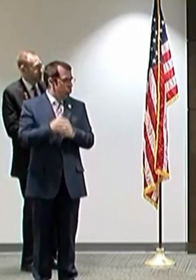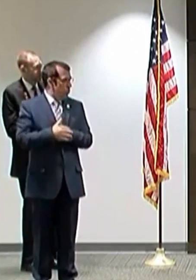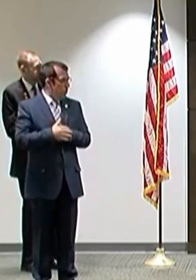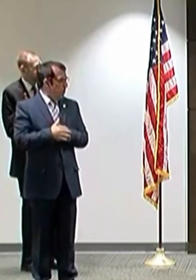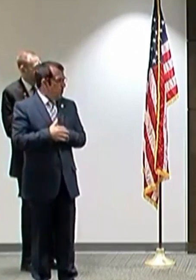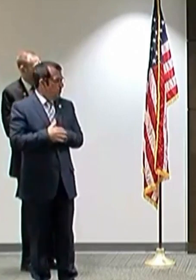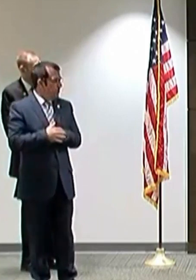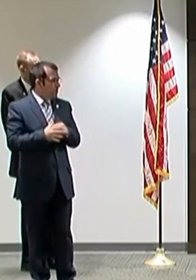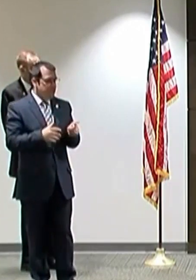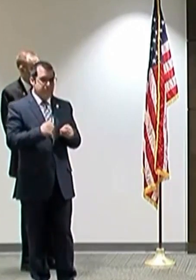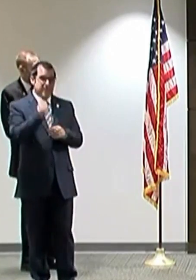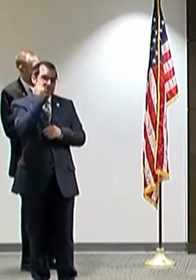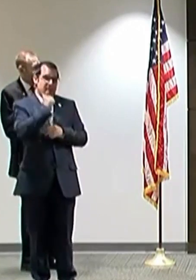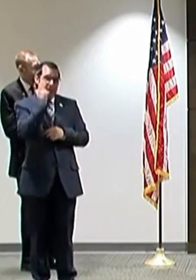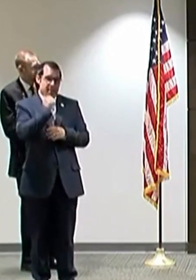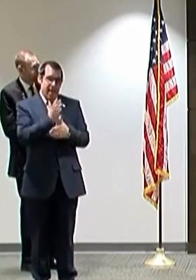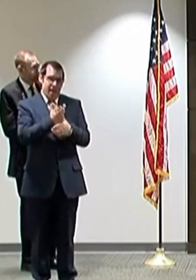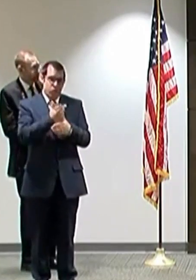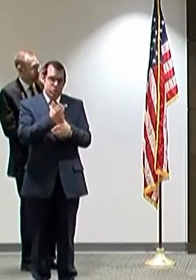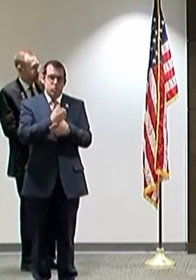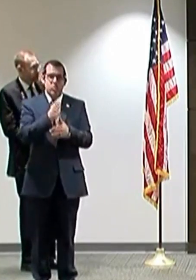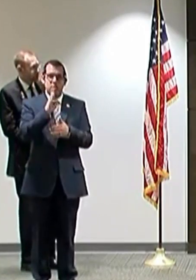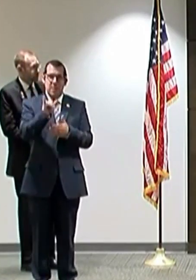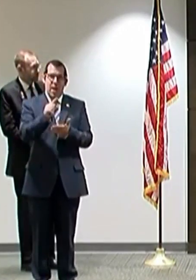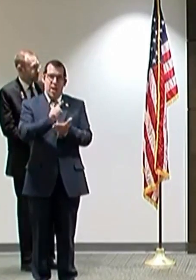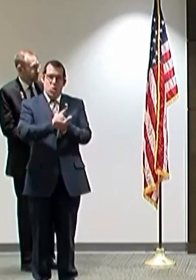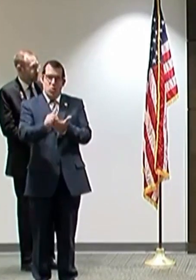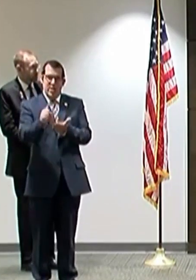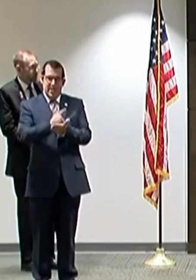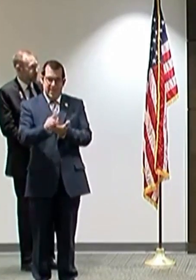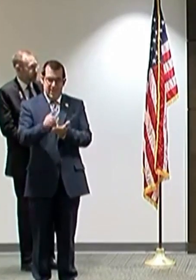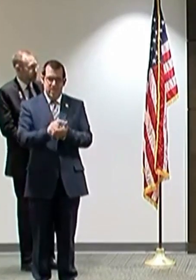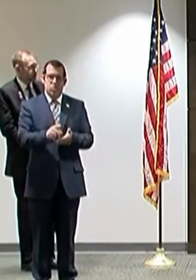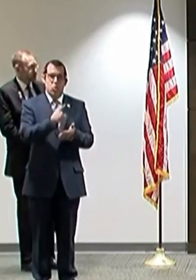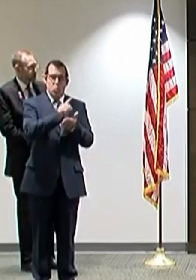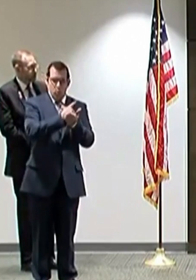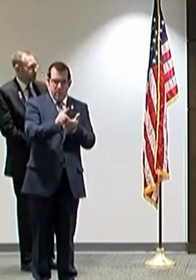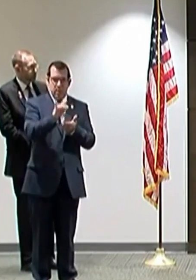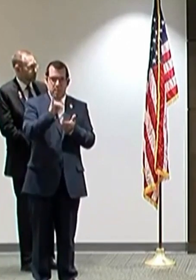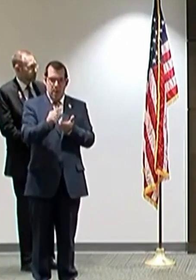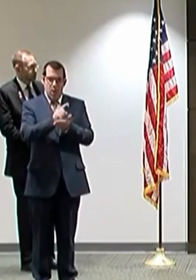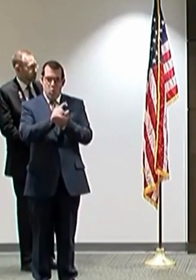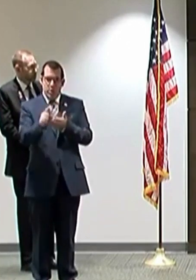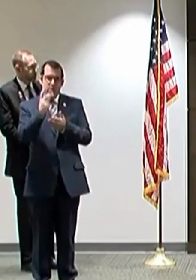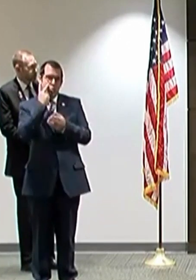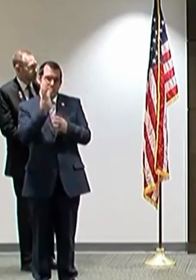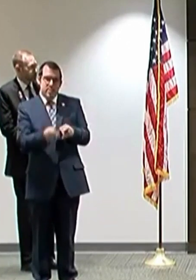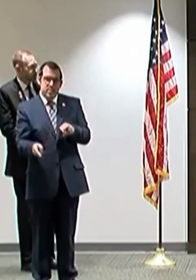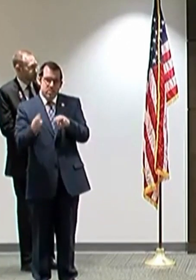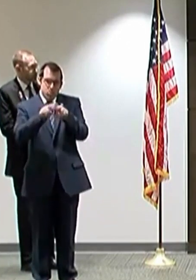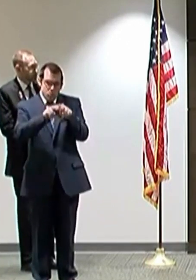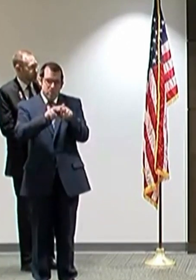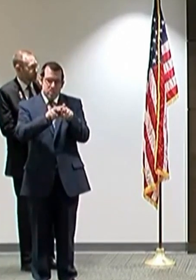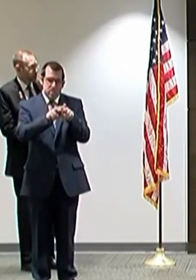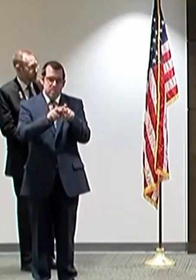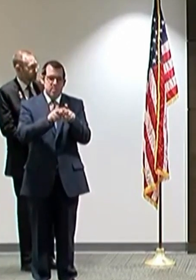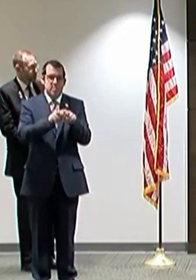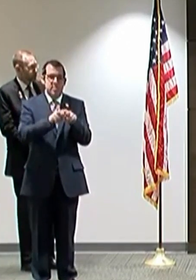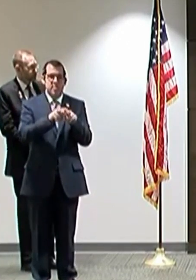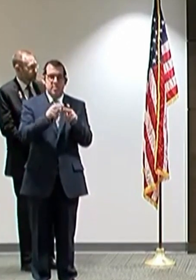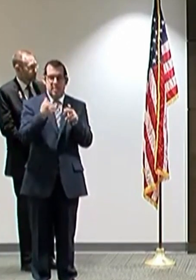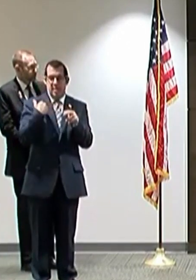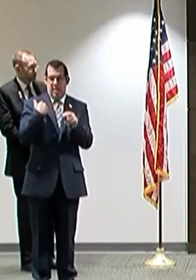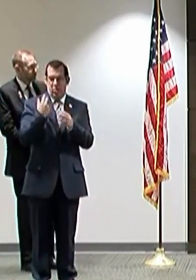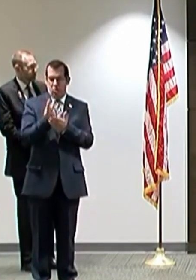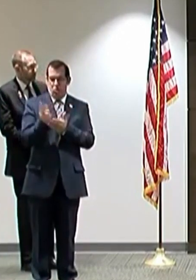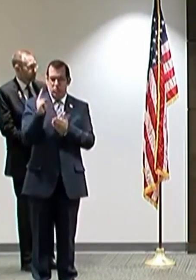the daily average of new cases by week. And so week by week, you can see the increase, which it has flattened during the